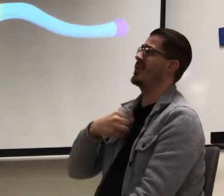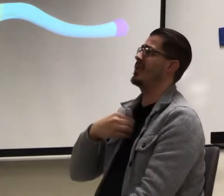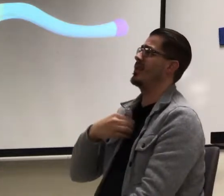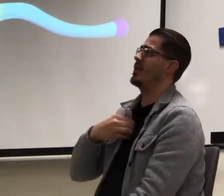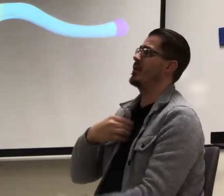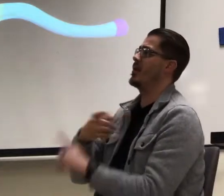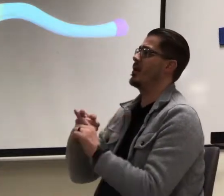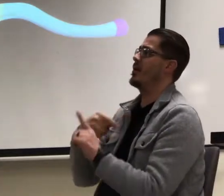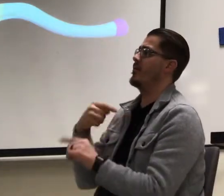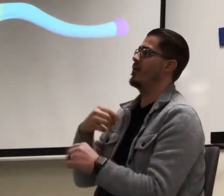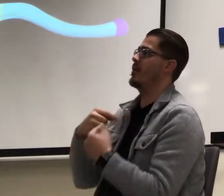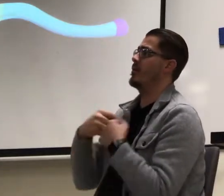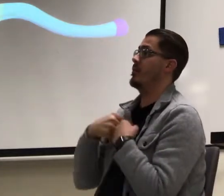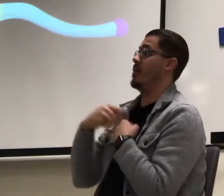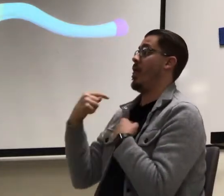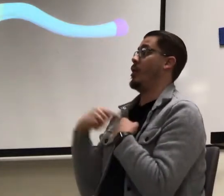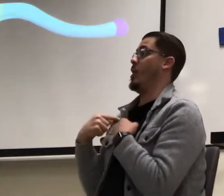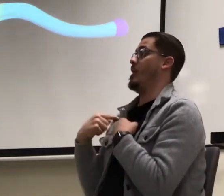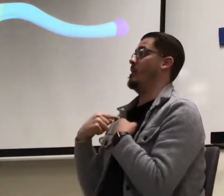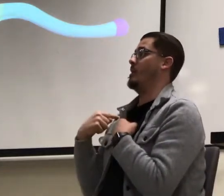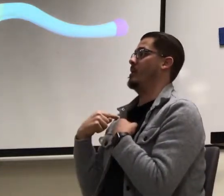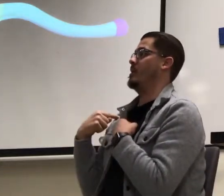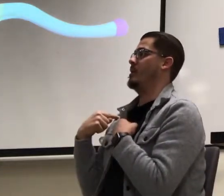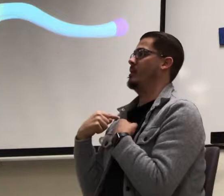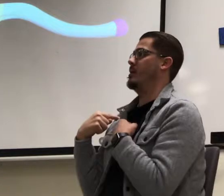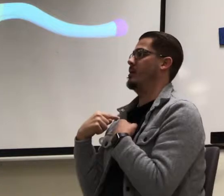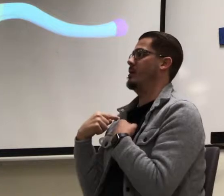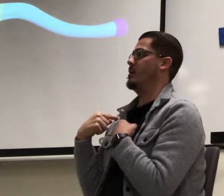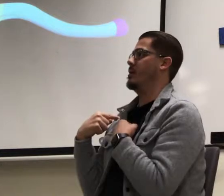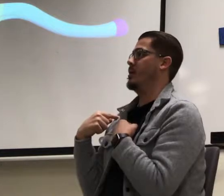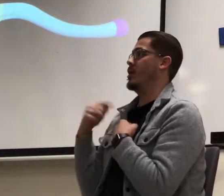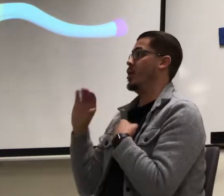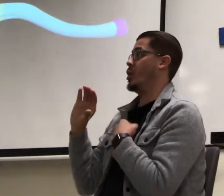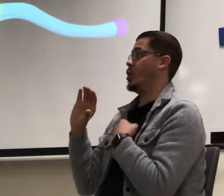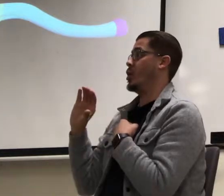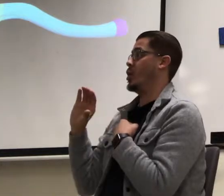from the other end, the acromial end?